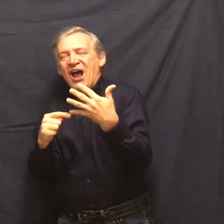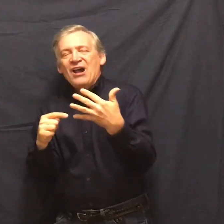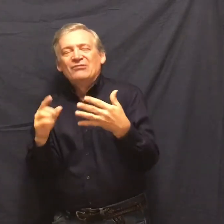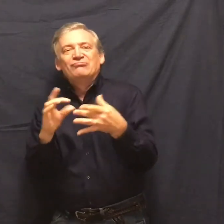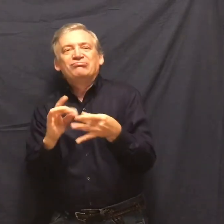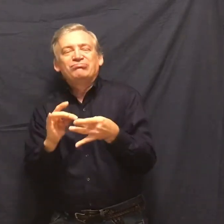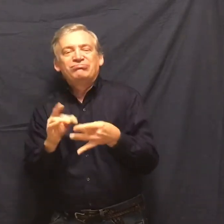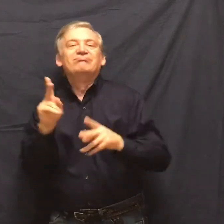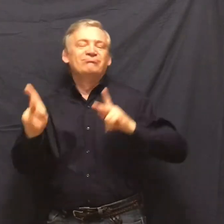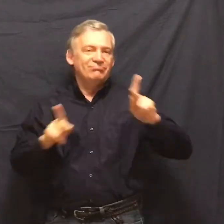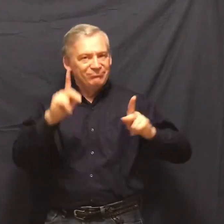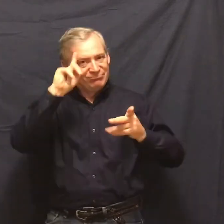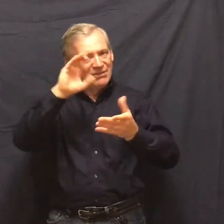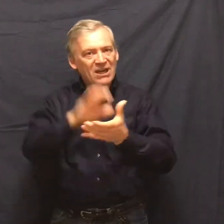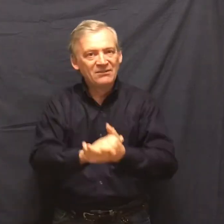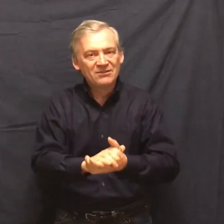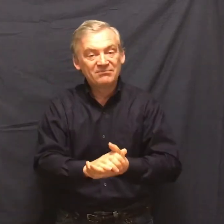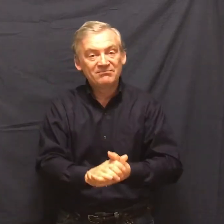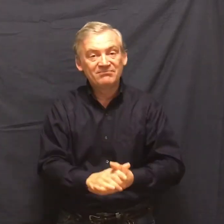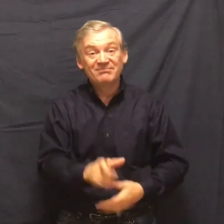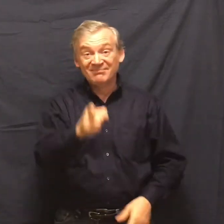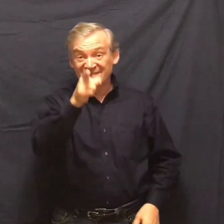This was Slim, the jerkline skinner.